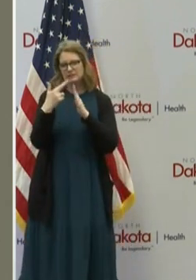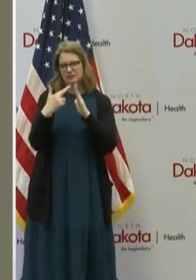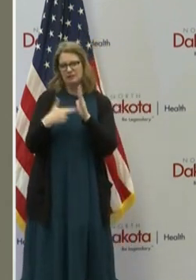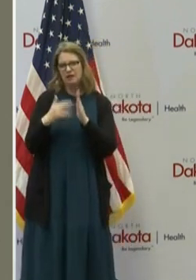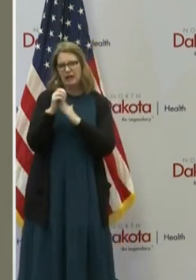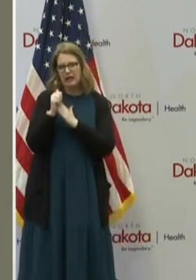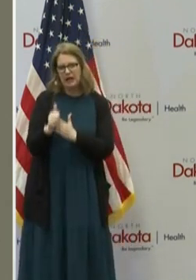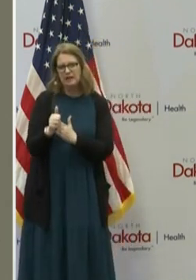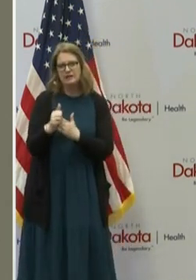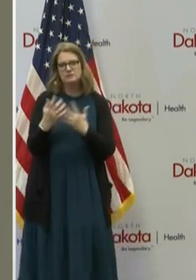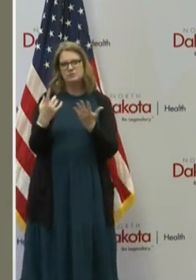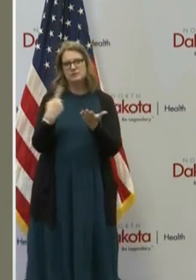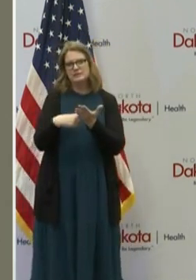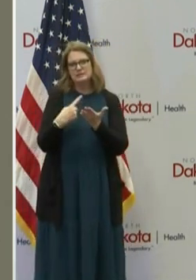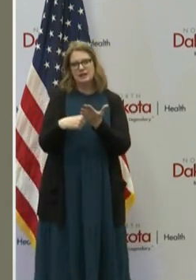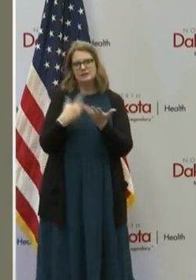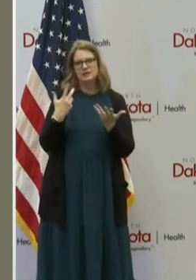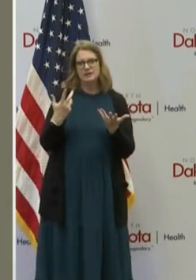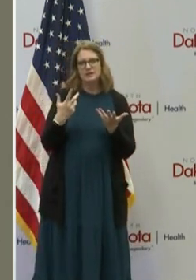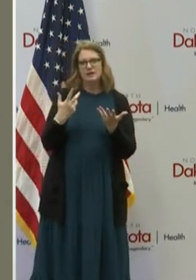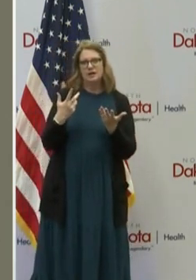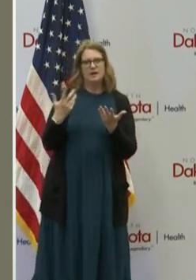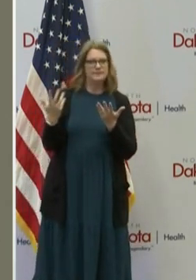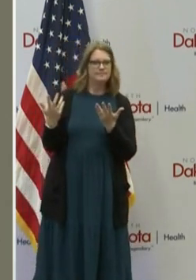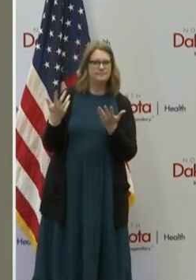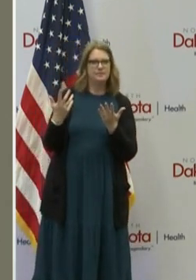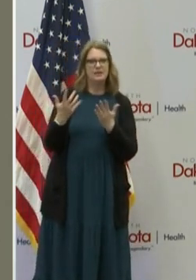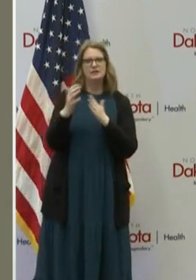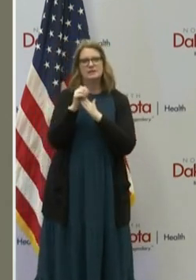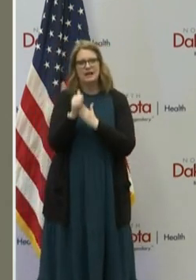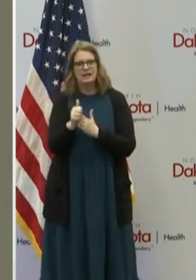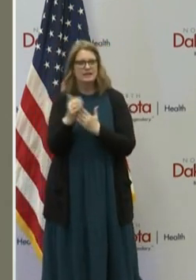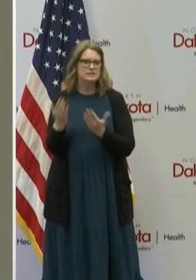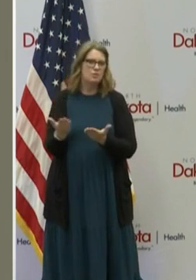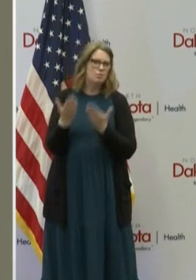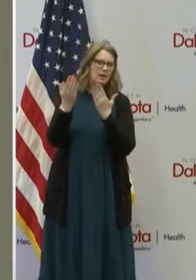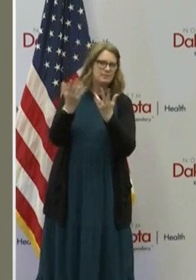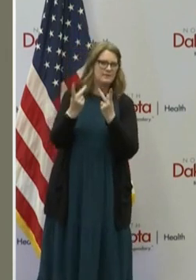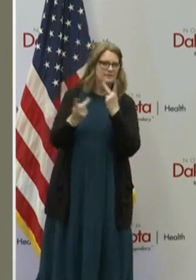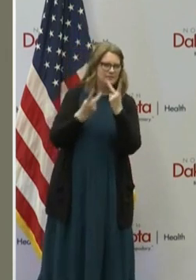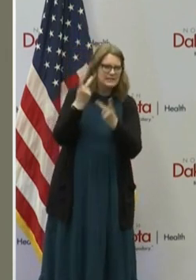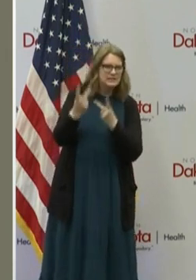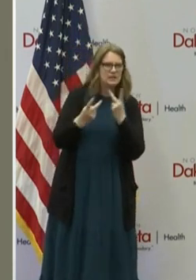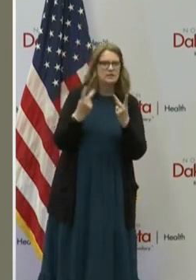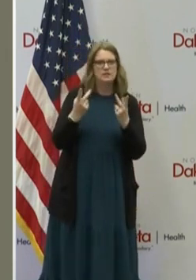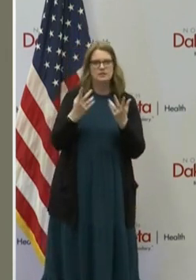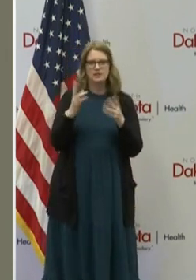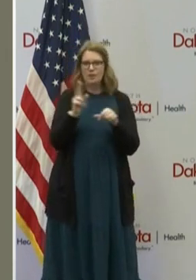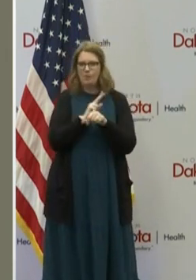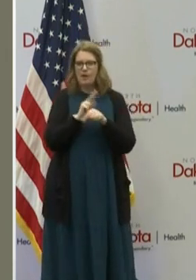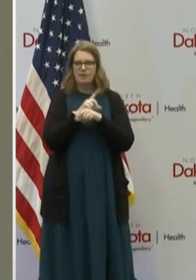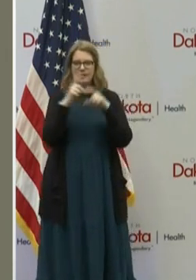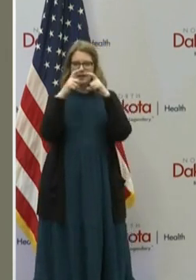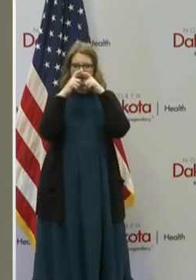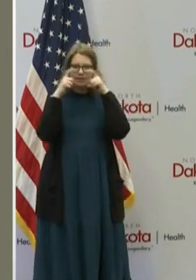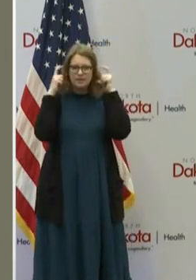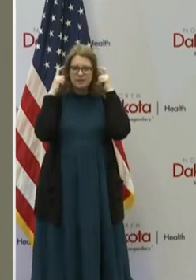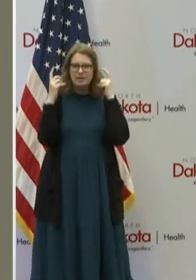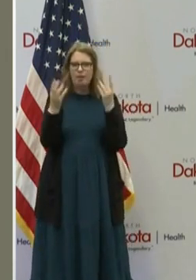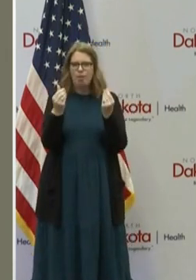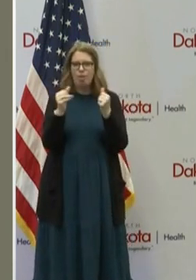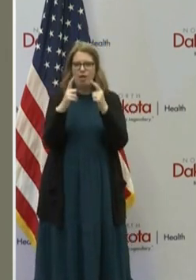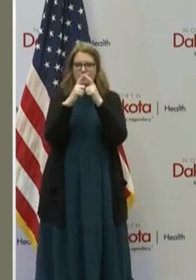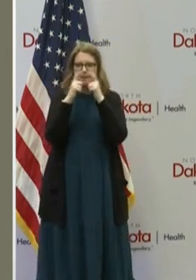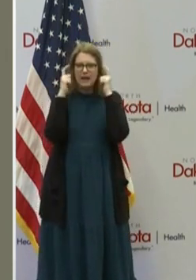they talk about that, there's guidelines in there and recommendations about that visitors would all be wearing at least cloth masks. Some things